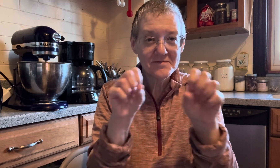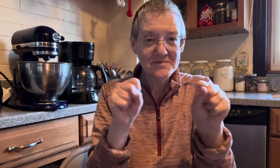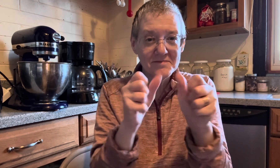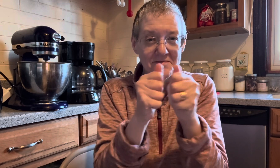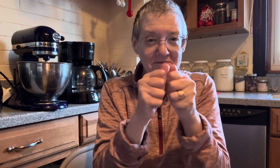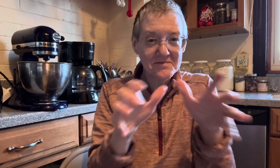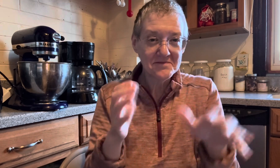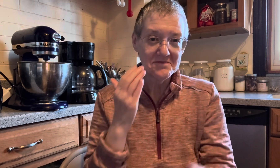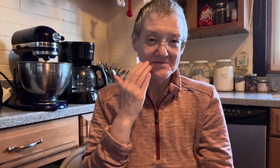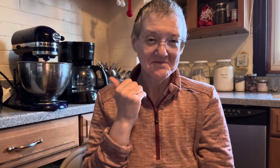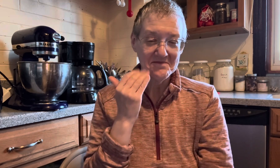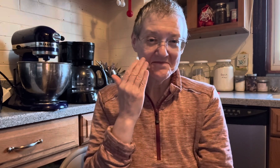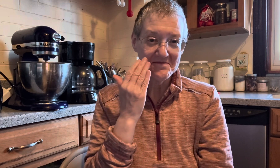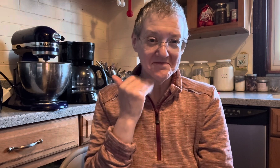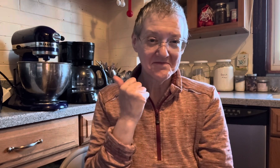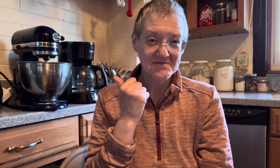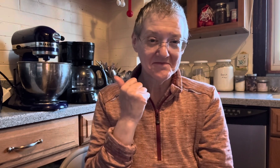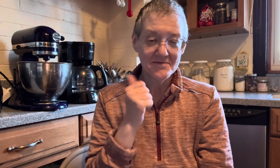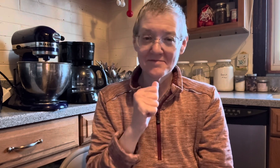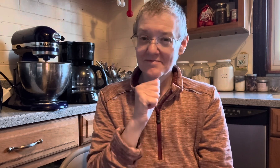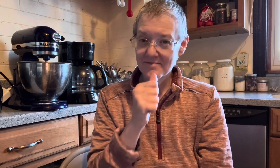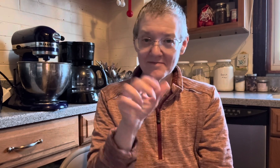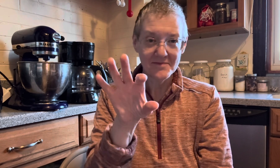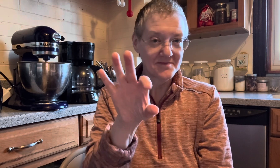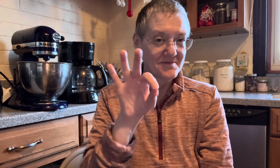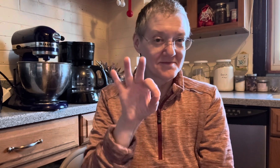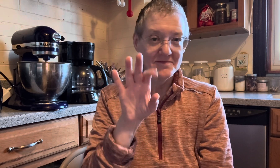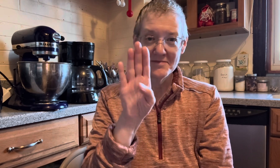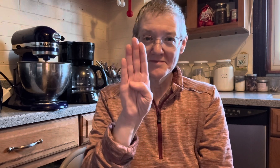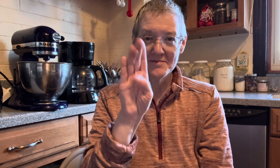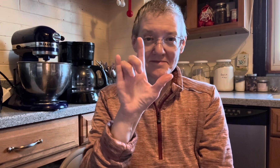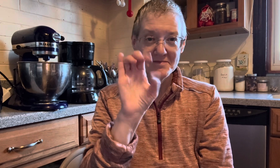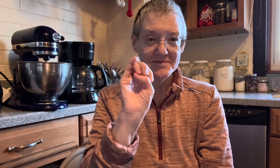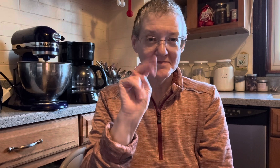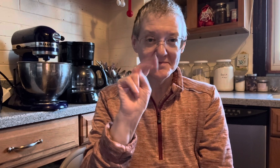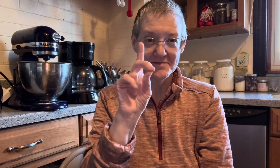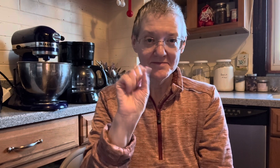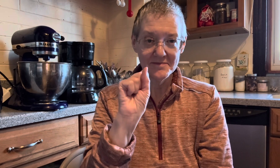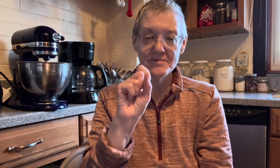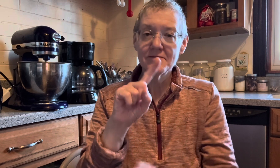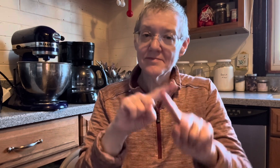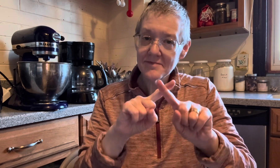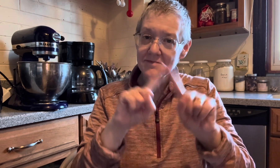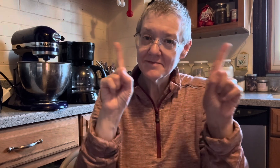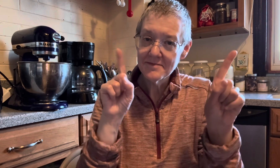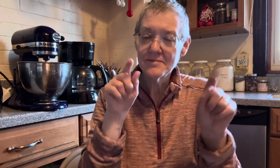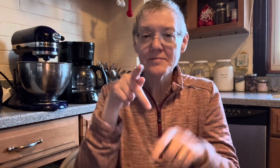And make it yourself. Make it without sugar. Don't pick a spice blend.